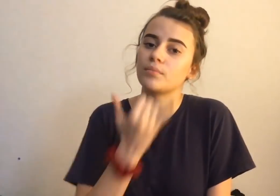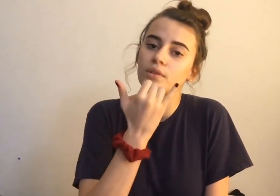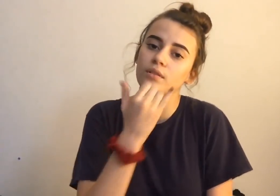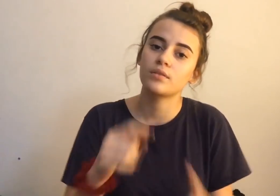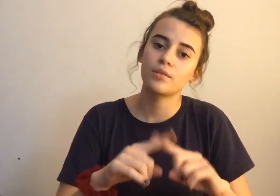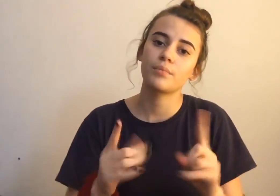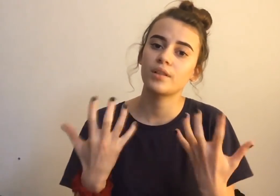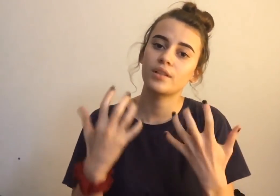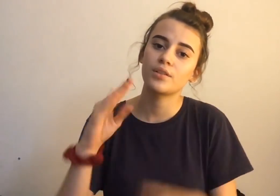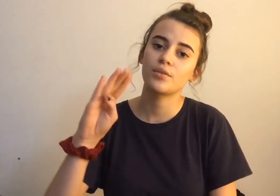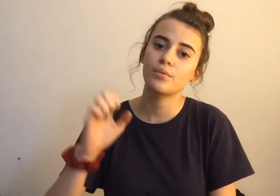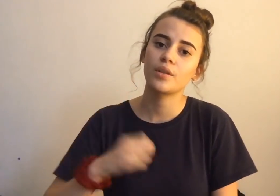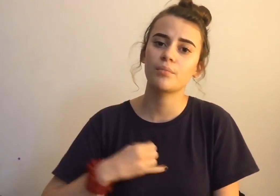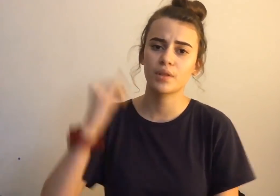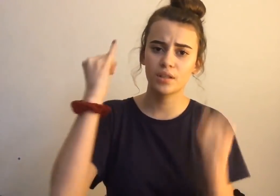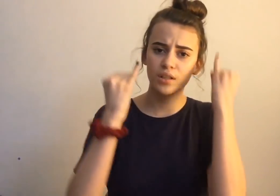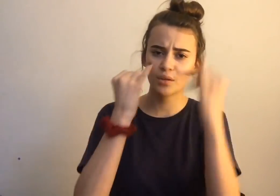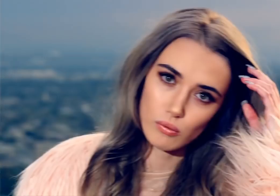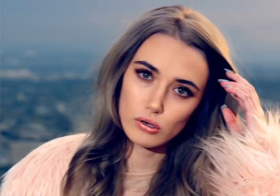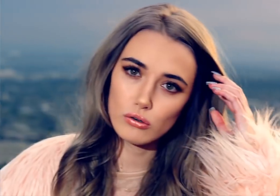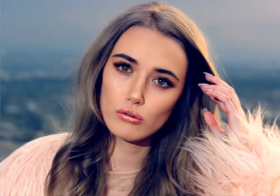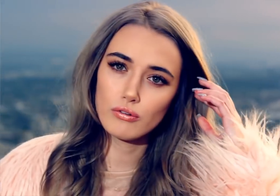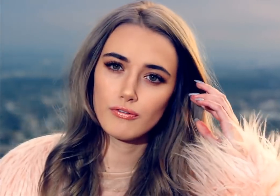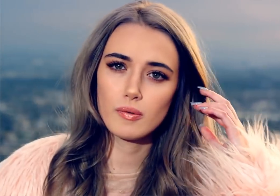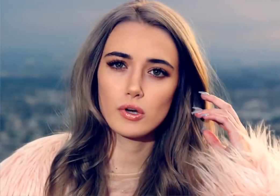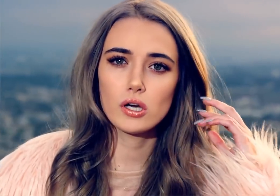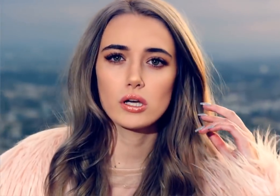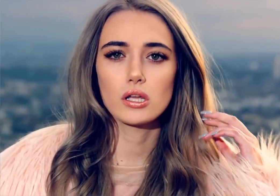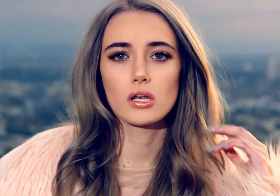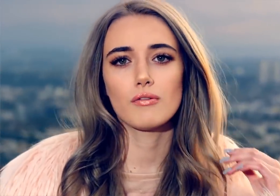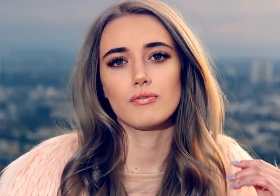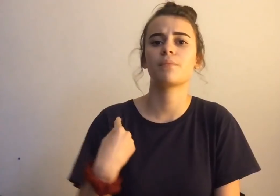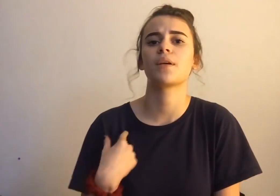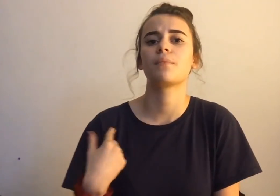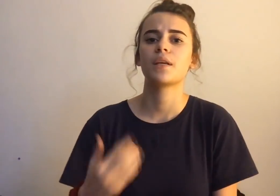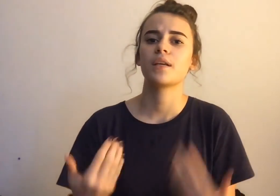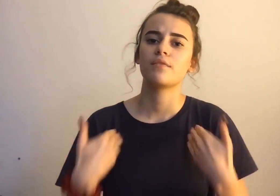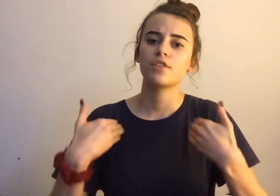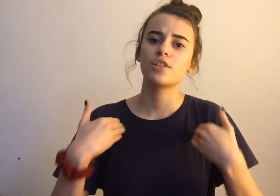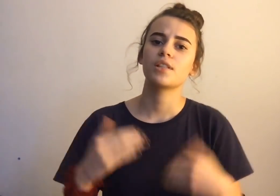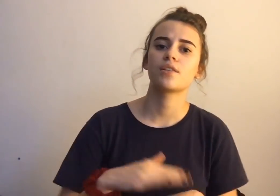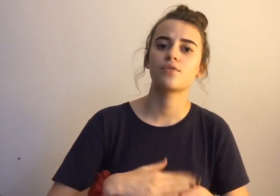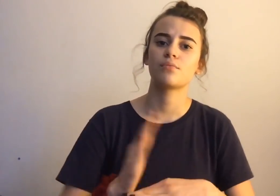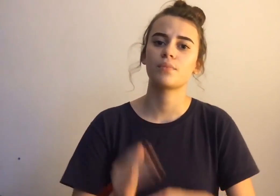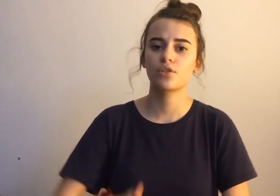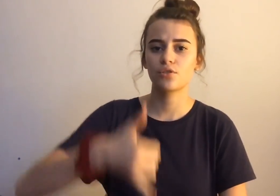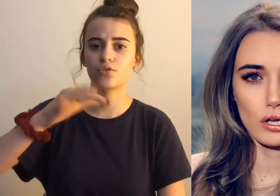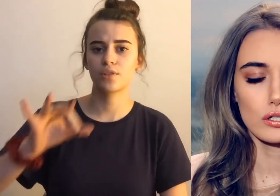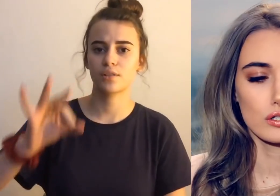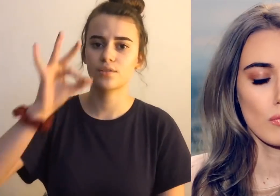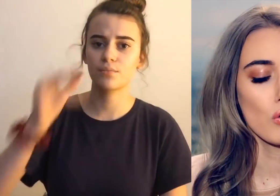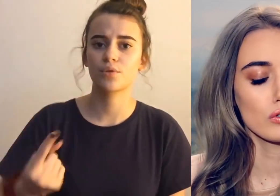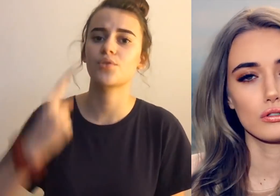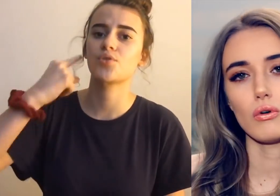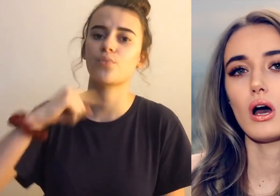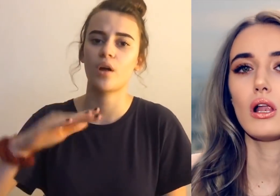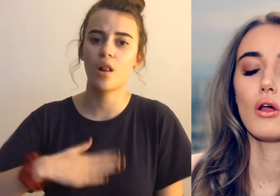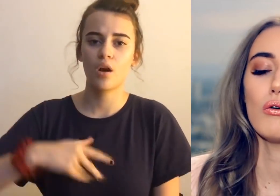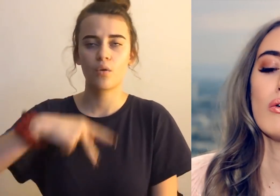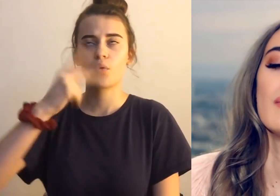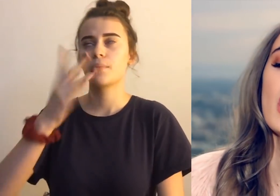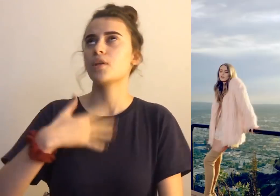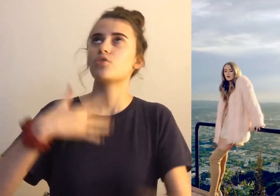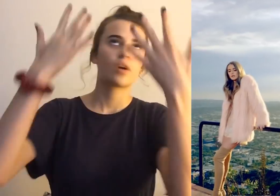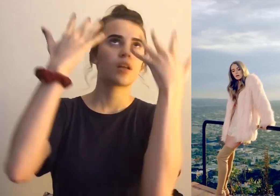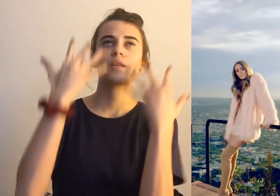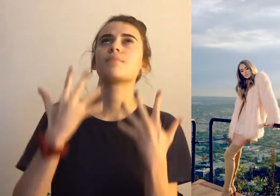Yeah, I'm fucked up, but I don't wanna be. Wonder if I'm good enough, but maybe I've just had too much to drink, to smoke, to